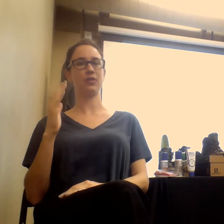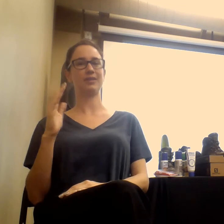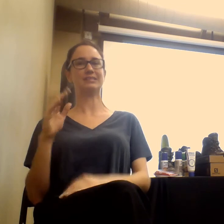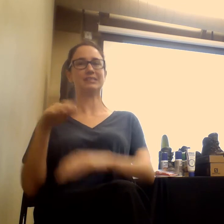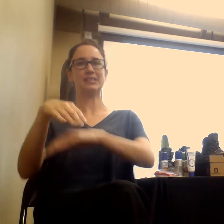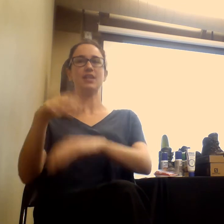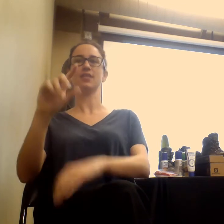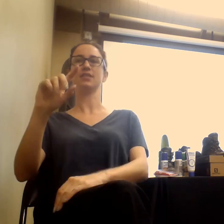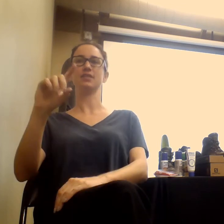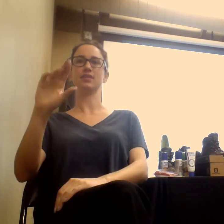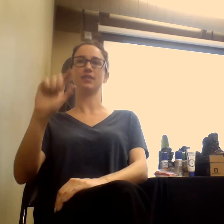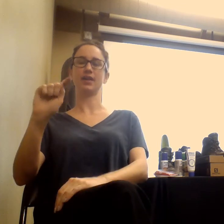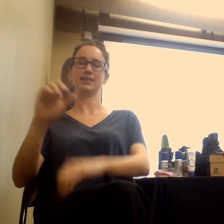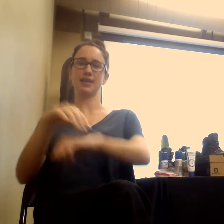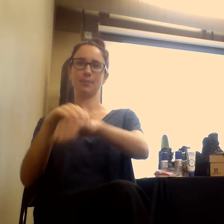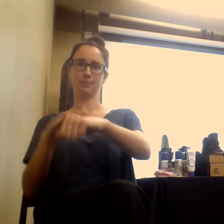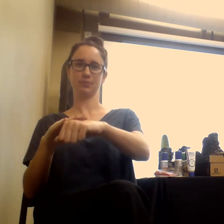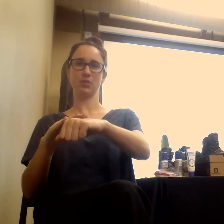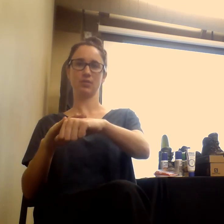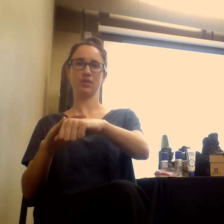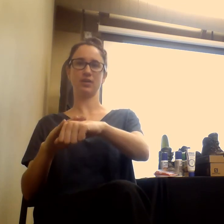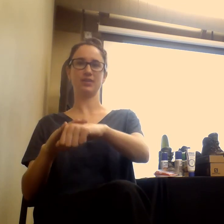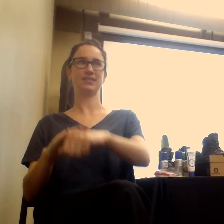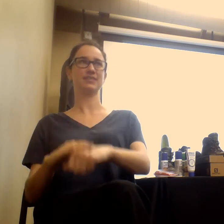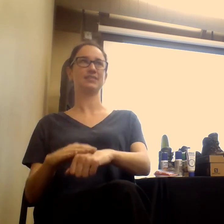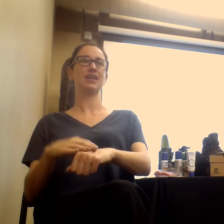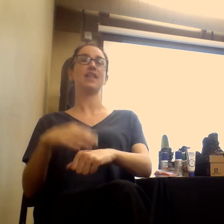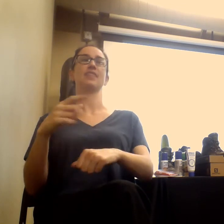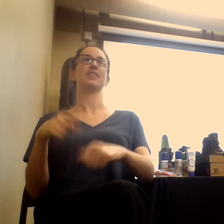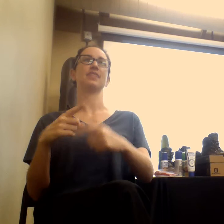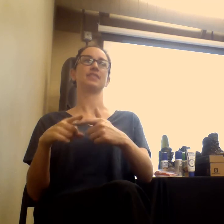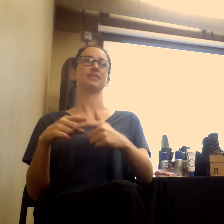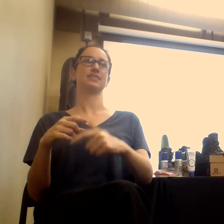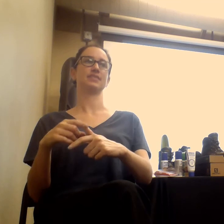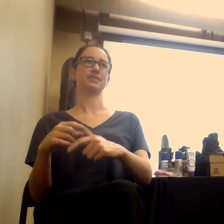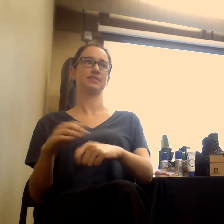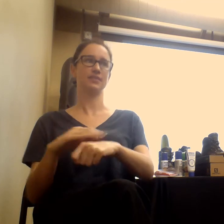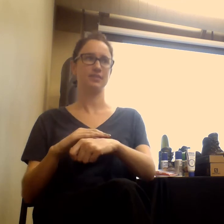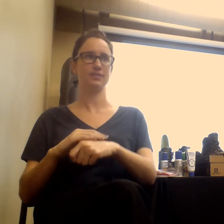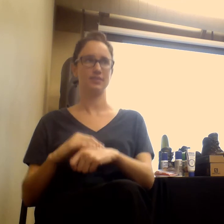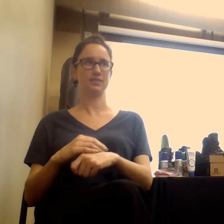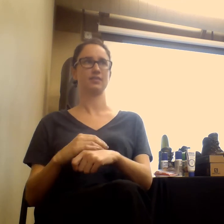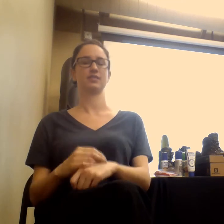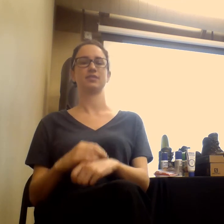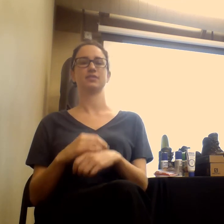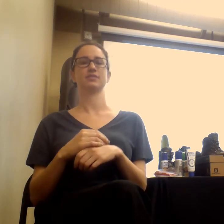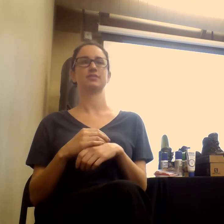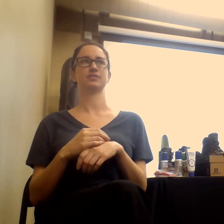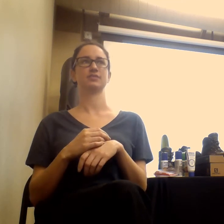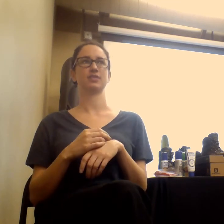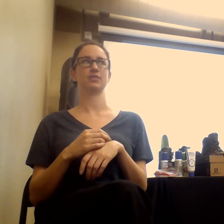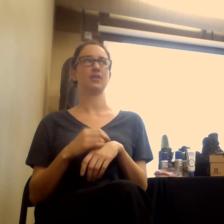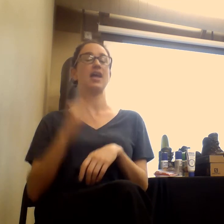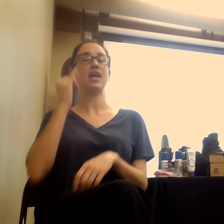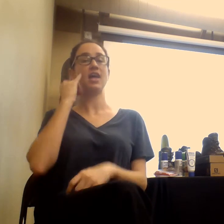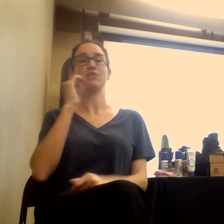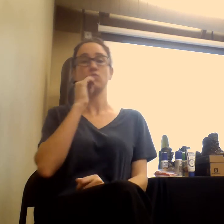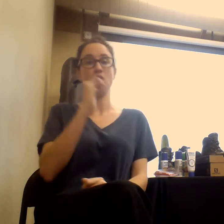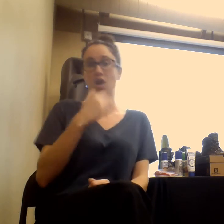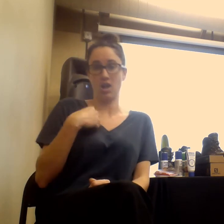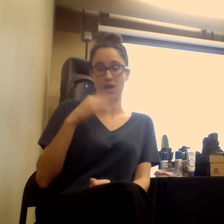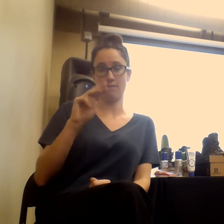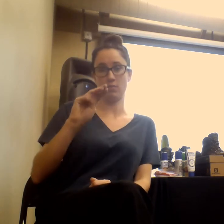the moleskin? No, this is if you don't have moleskins and all you have is your emergency duct tape, use it on that